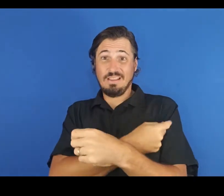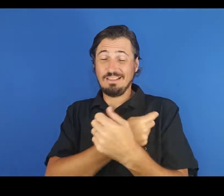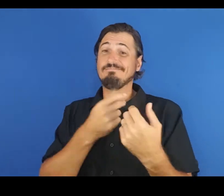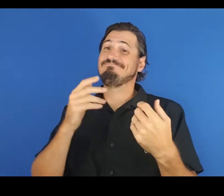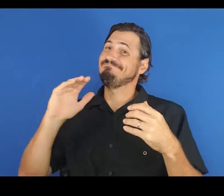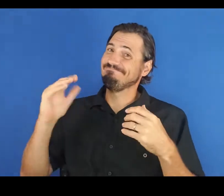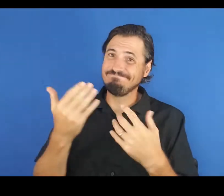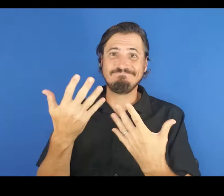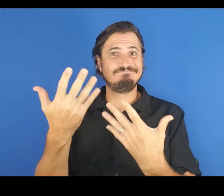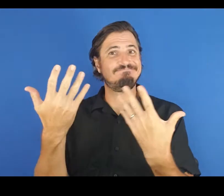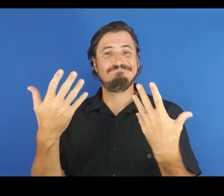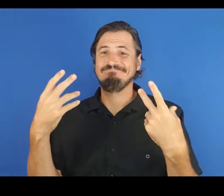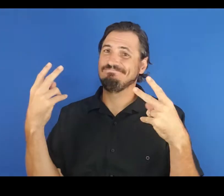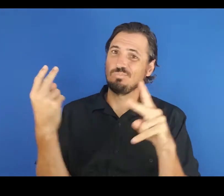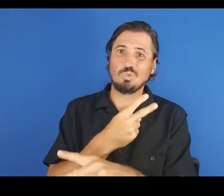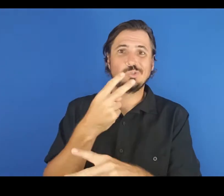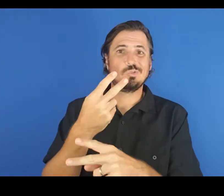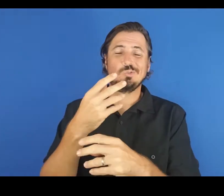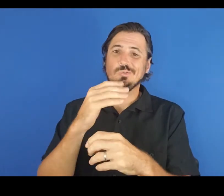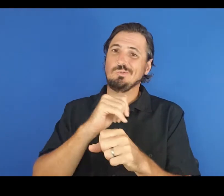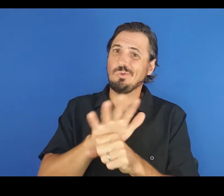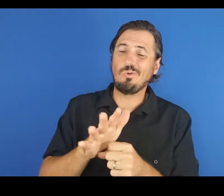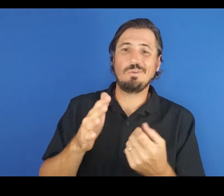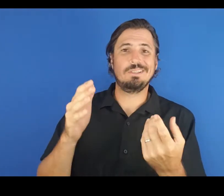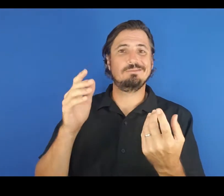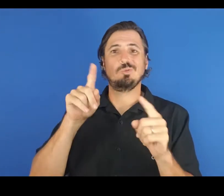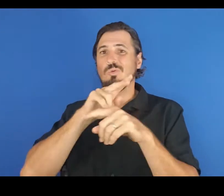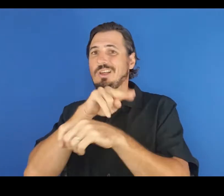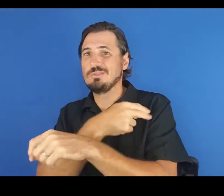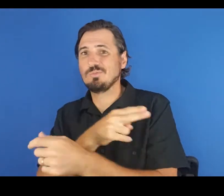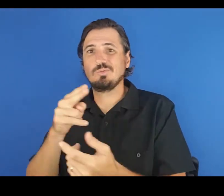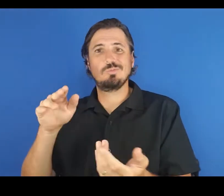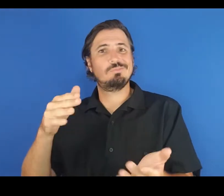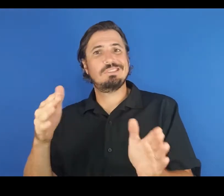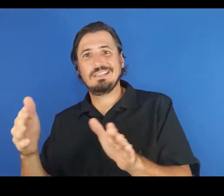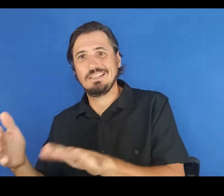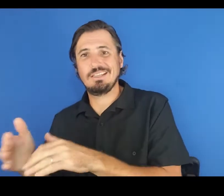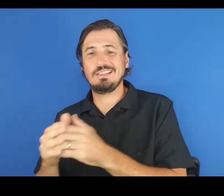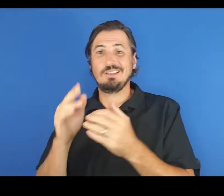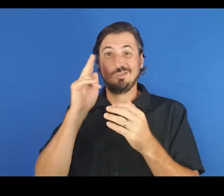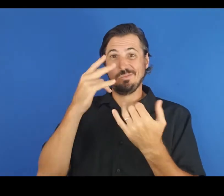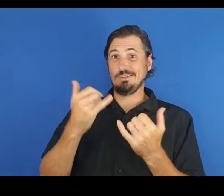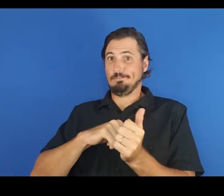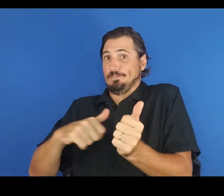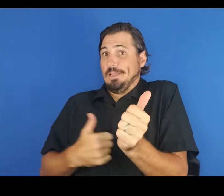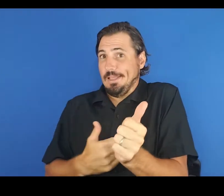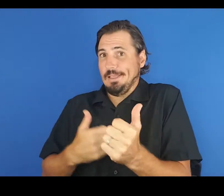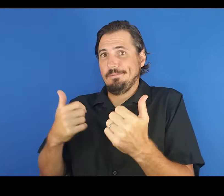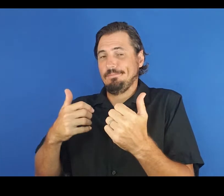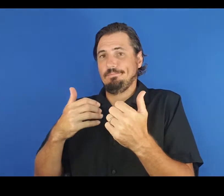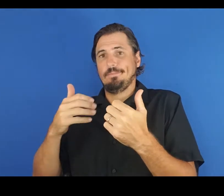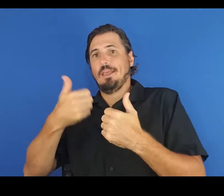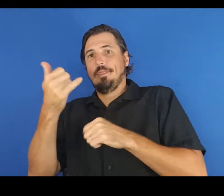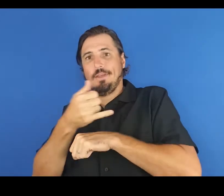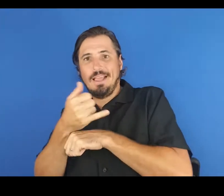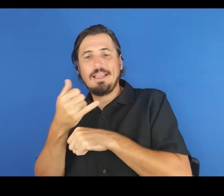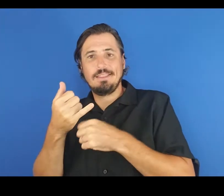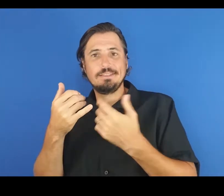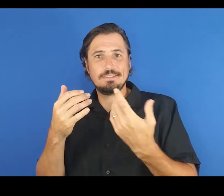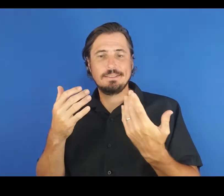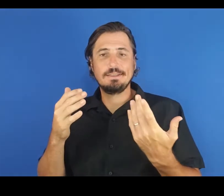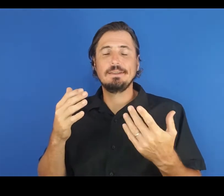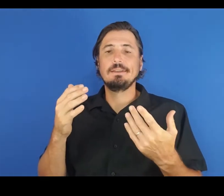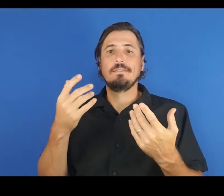COVID disease, hospitalizations, and deaths. Kauai is falling behind the rest of the state in our vaccine rate.